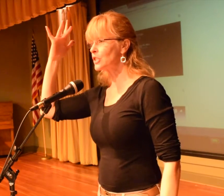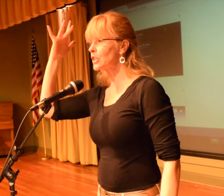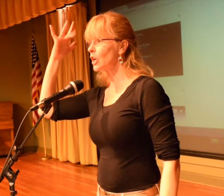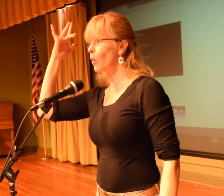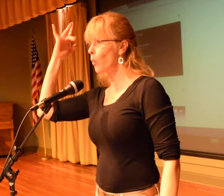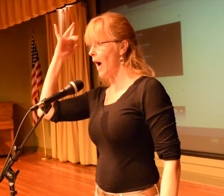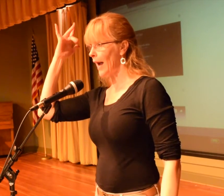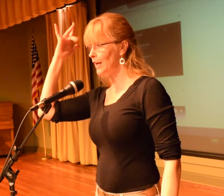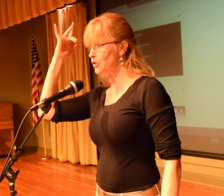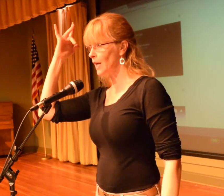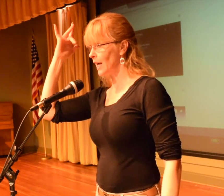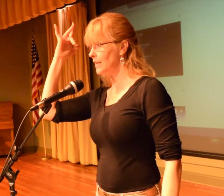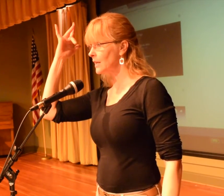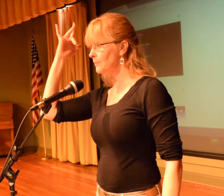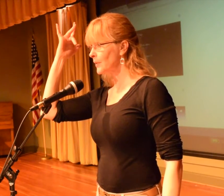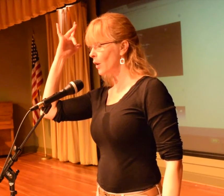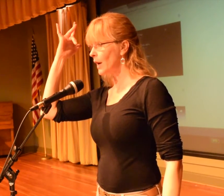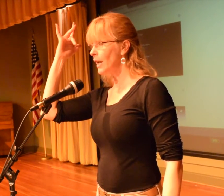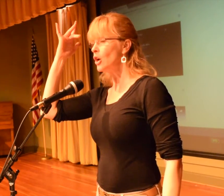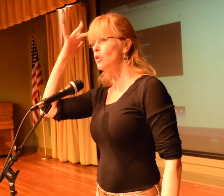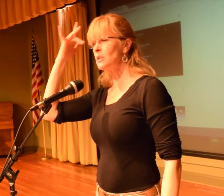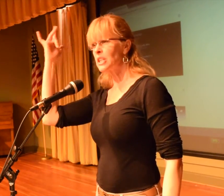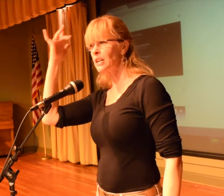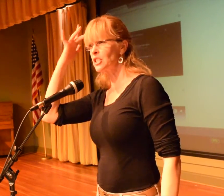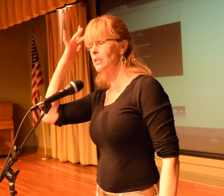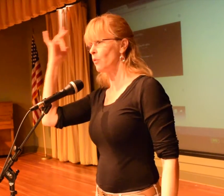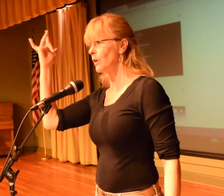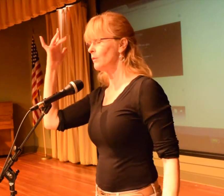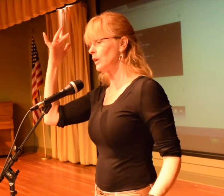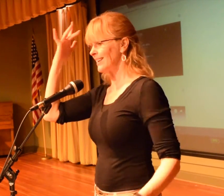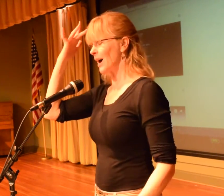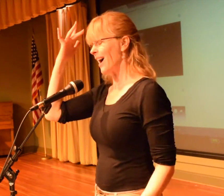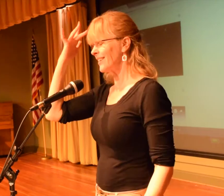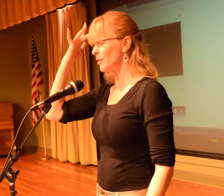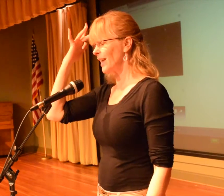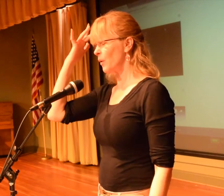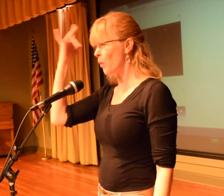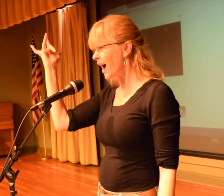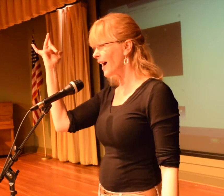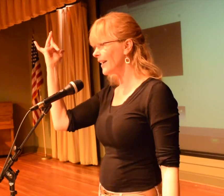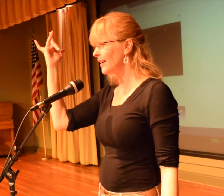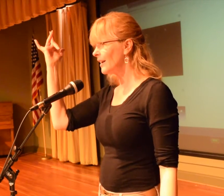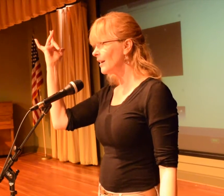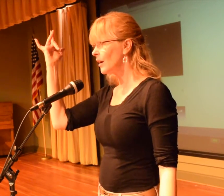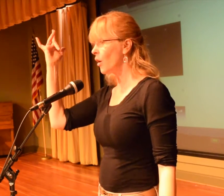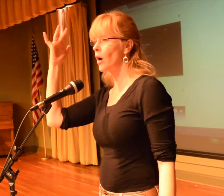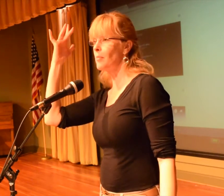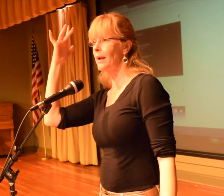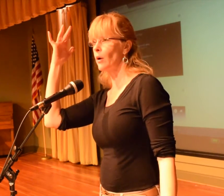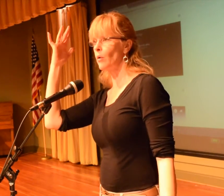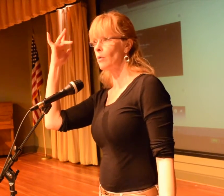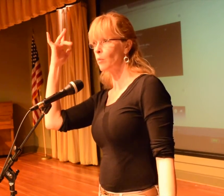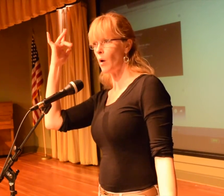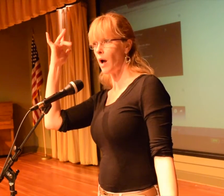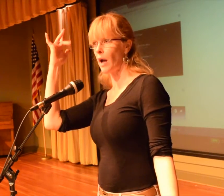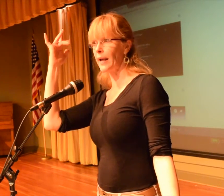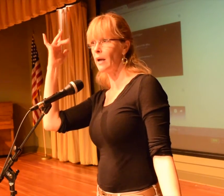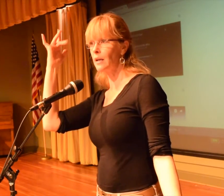just going to go Y at your head. Okay, you can touch it. I go like why, or I might go why.